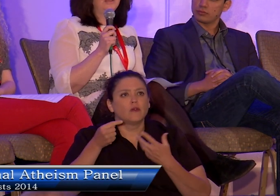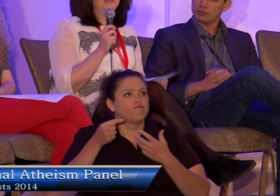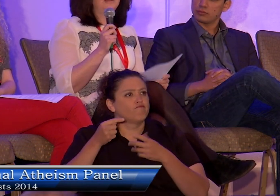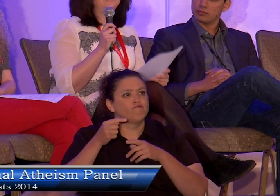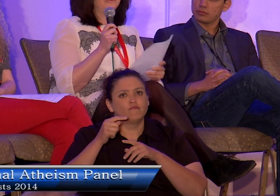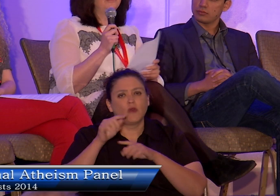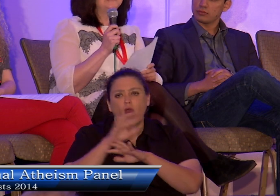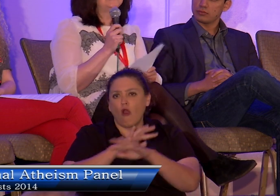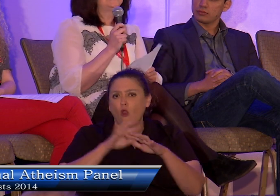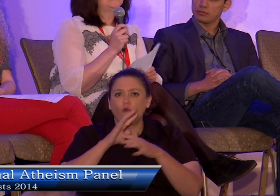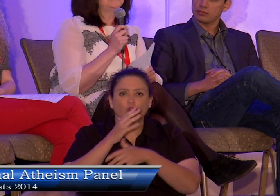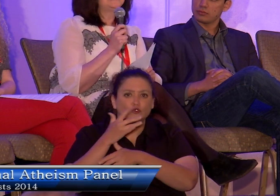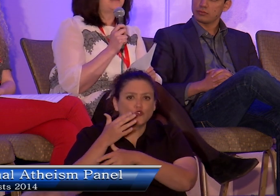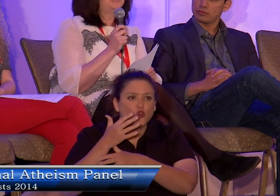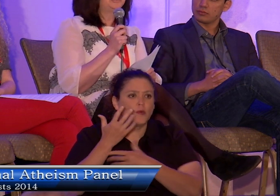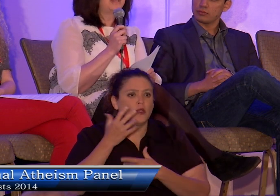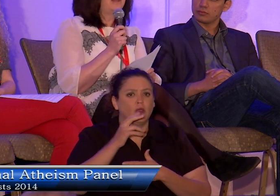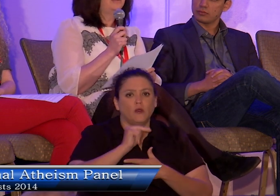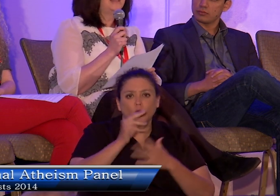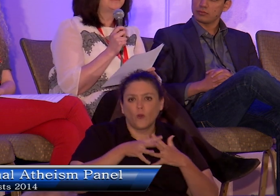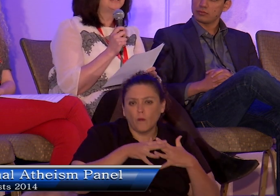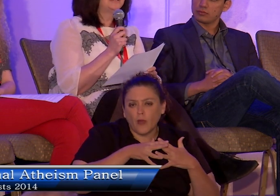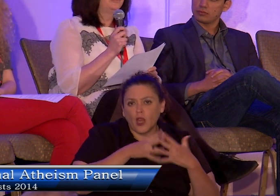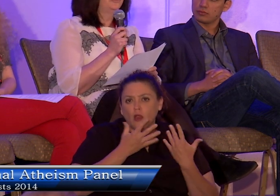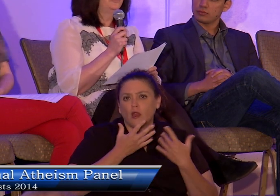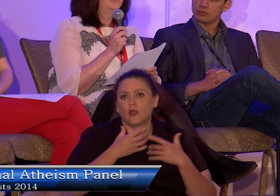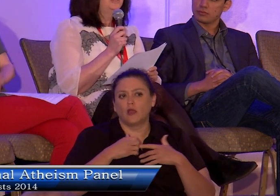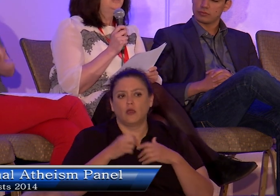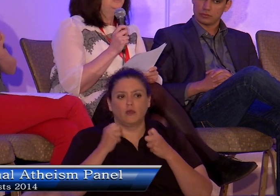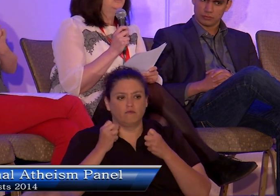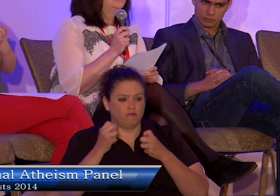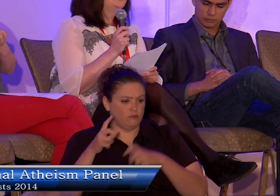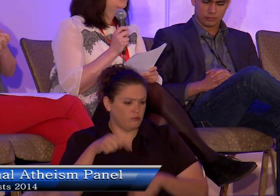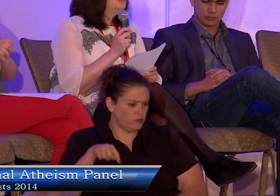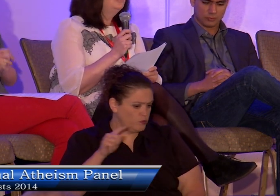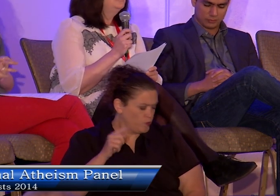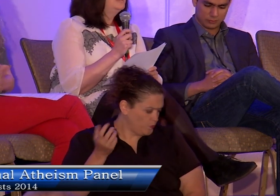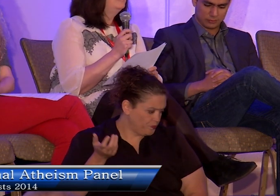America recently established their ex-Muslim group.